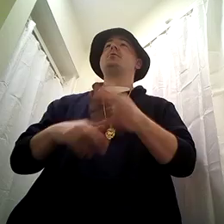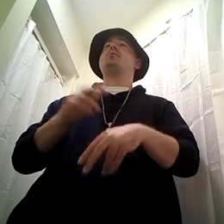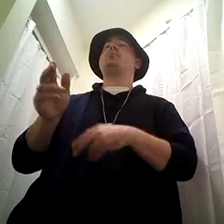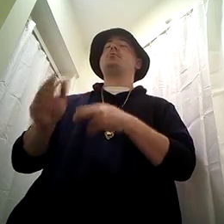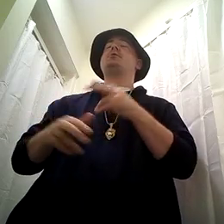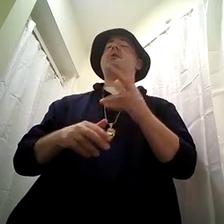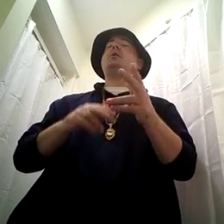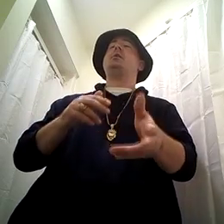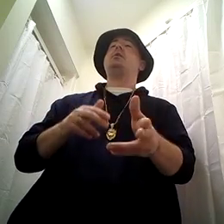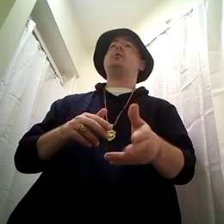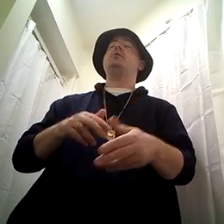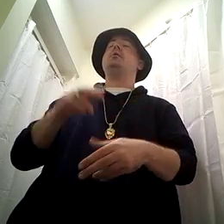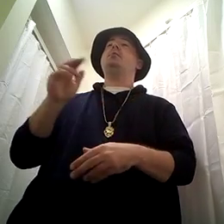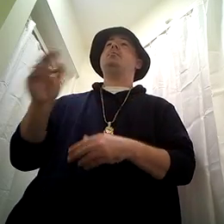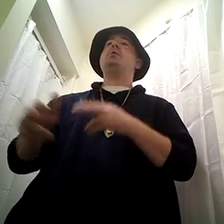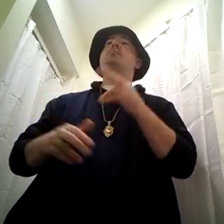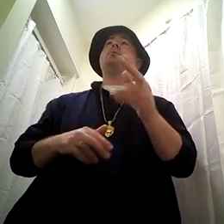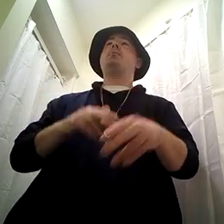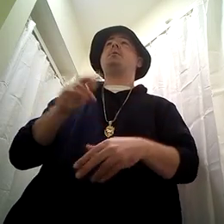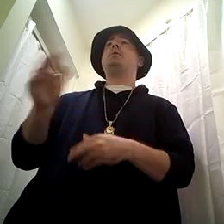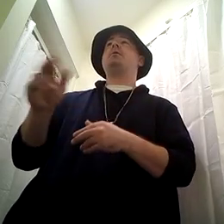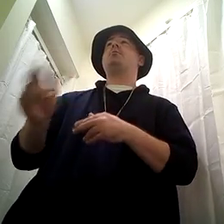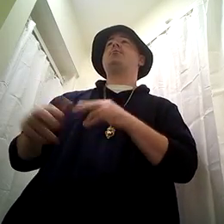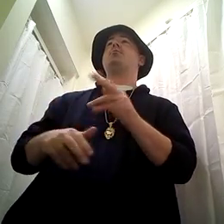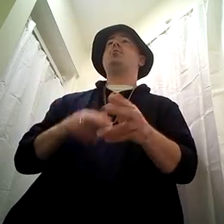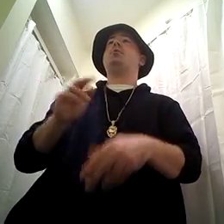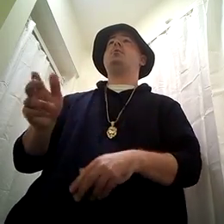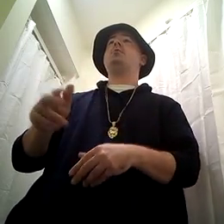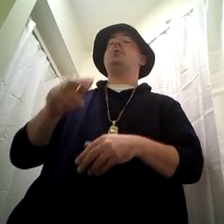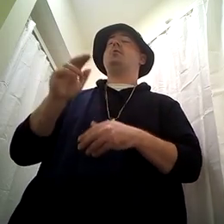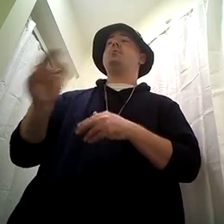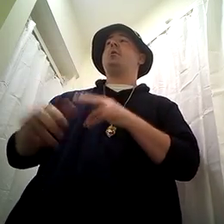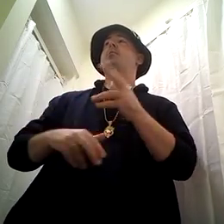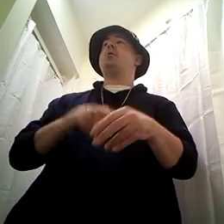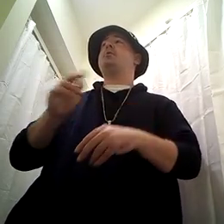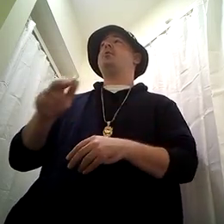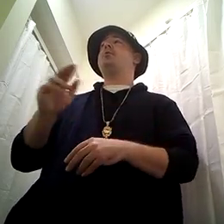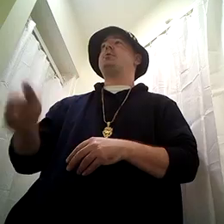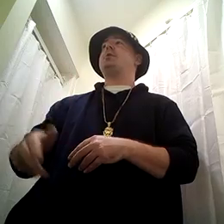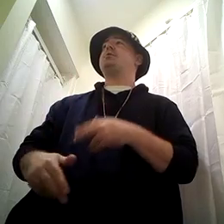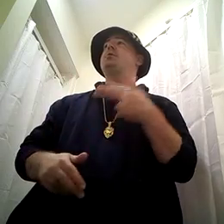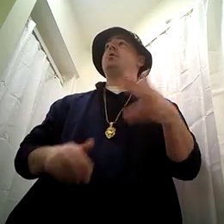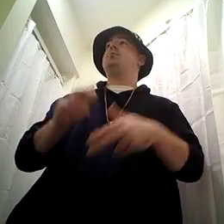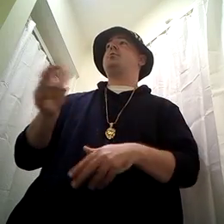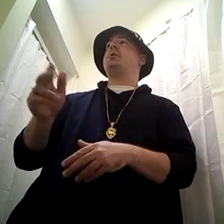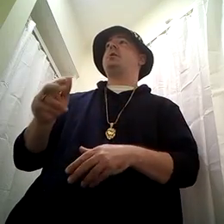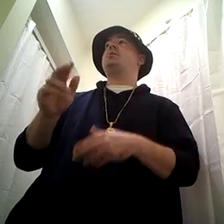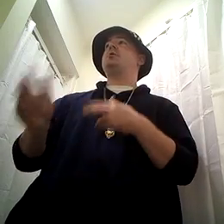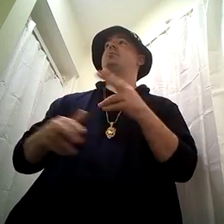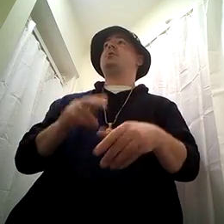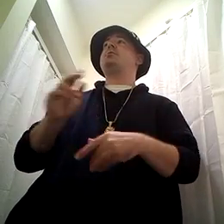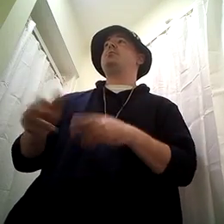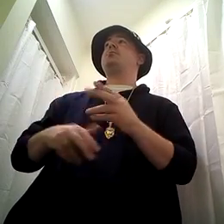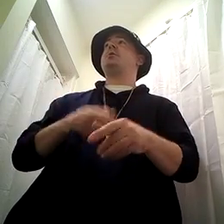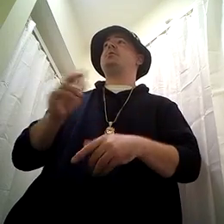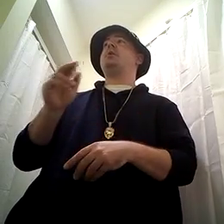Madras, Hot Madras, la la. Me, my mum, my dad are off to Waterloo to buy a bucket of Hot Madras. Hot Madras, Hot Madras, Hot Madras, la